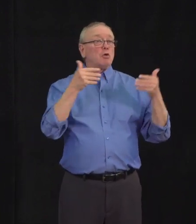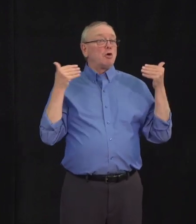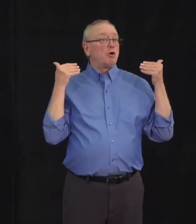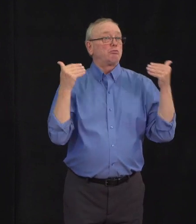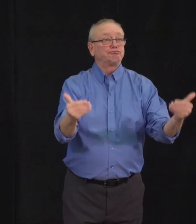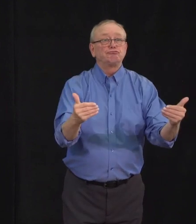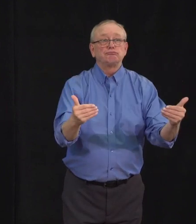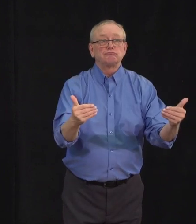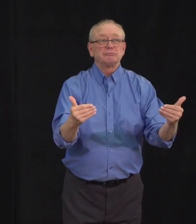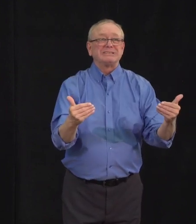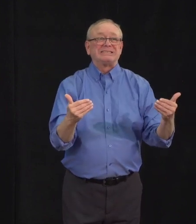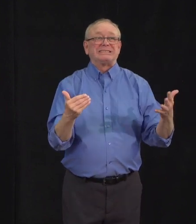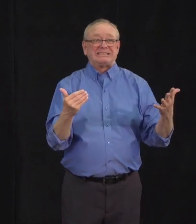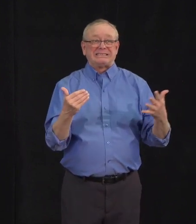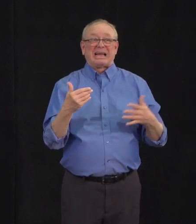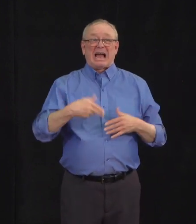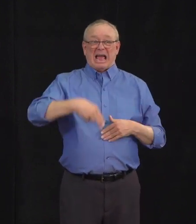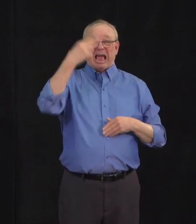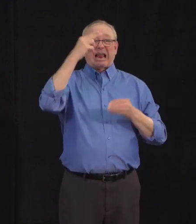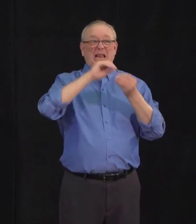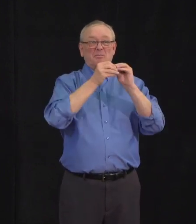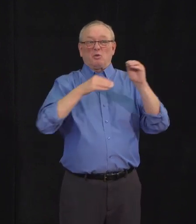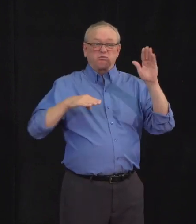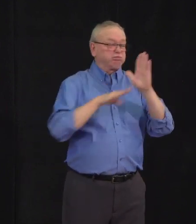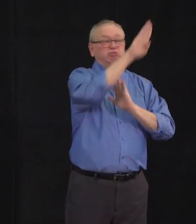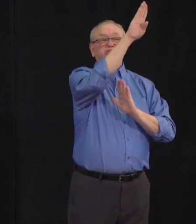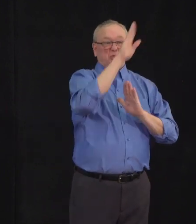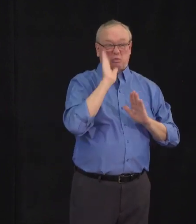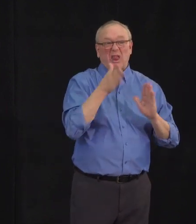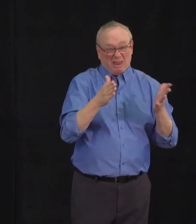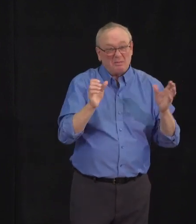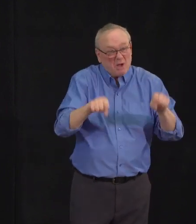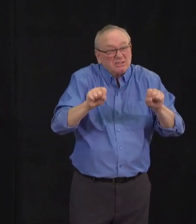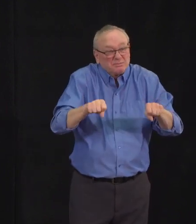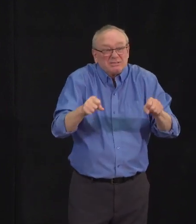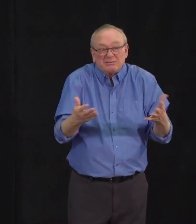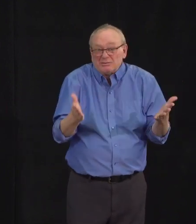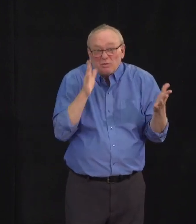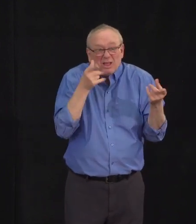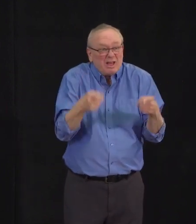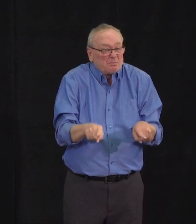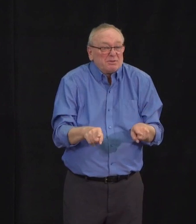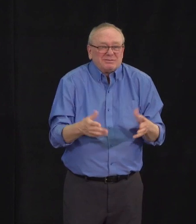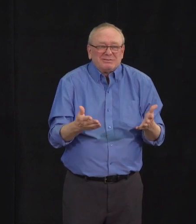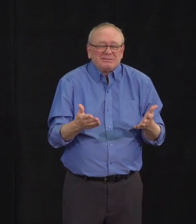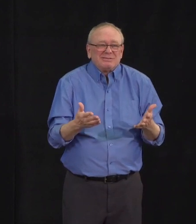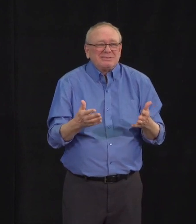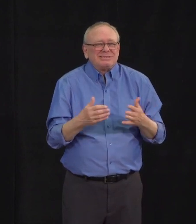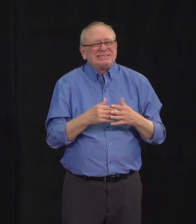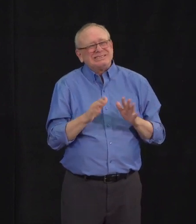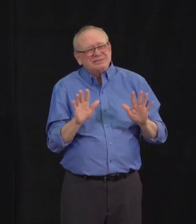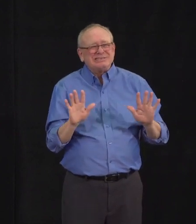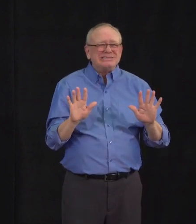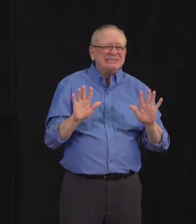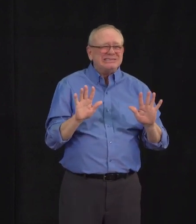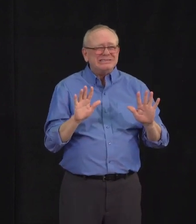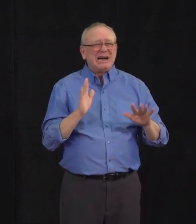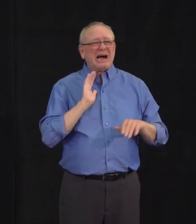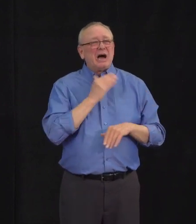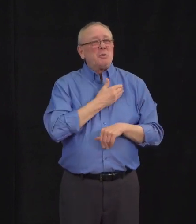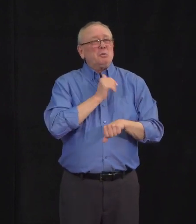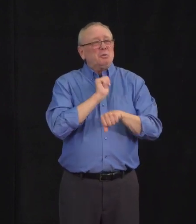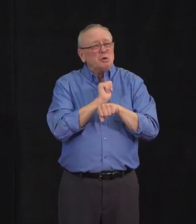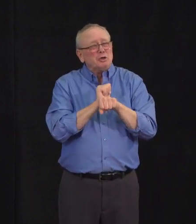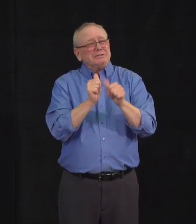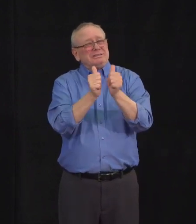of the virus. We have simply, by all of our collective work, prevented rapid spread. And again, I say Albertans